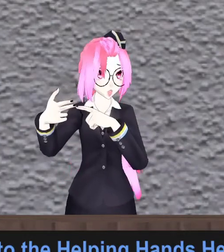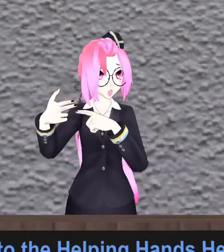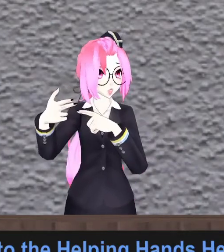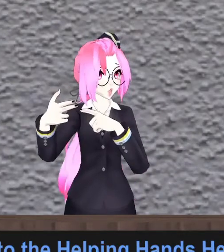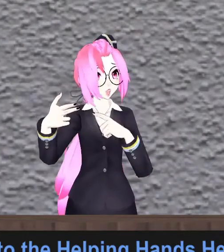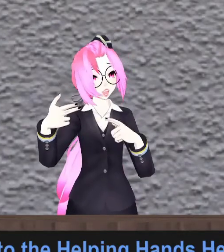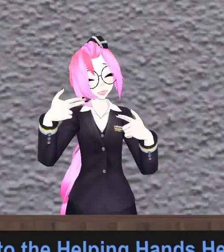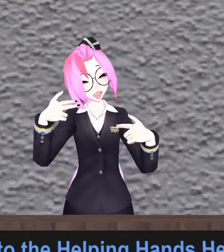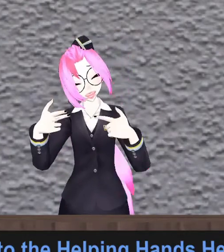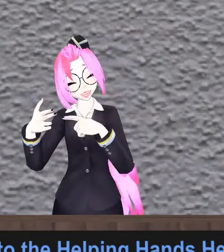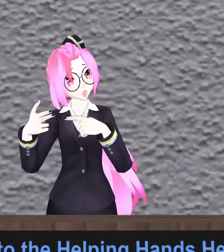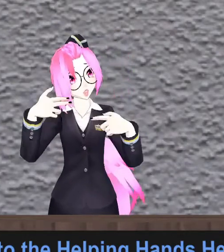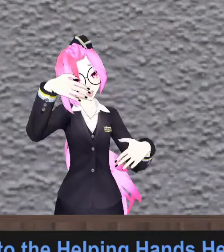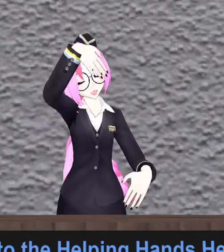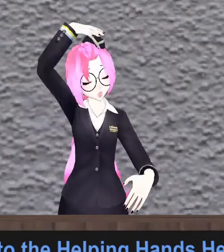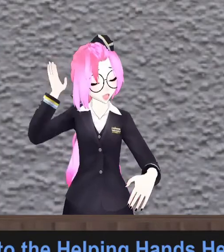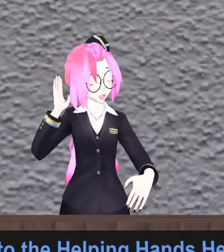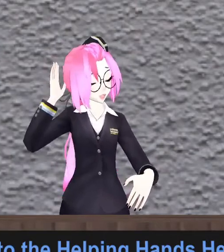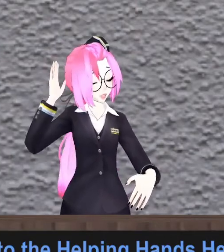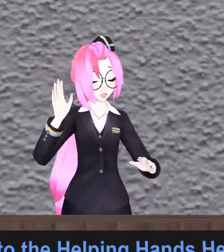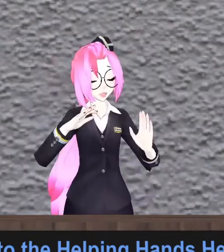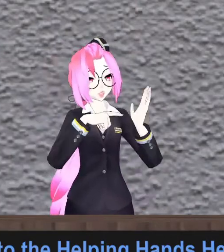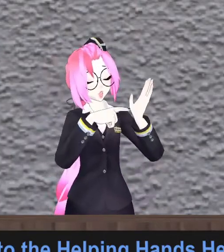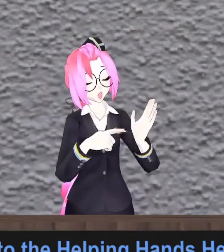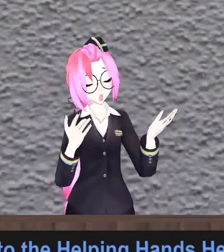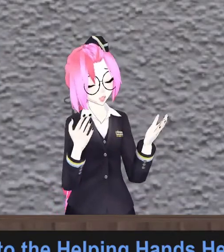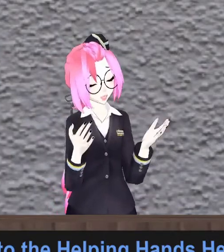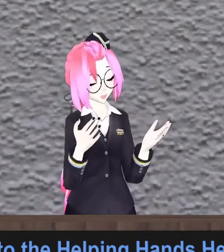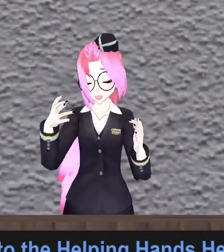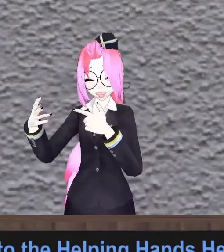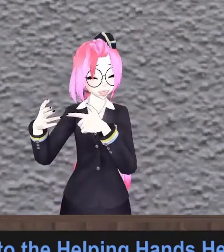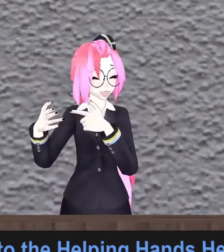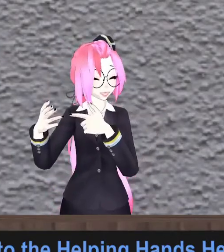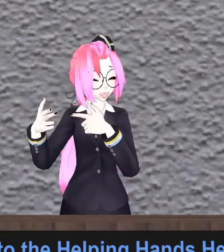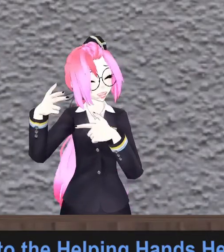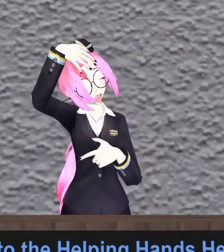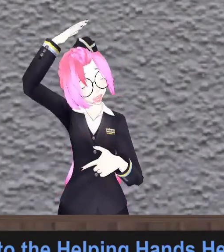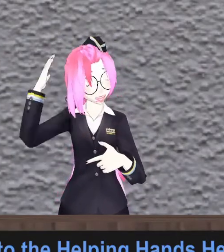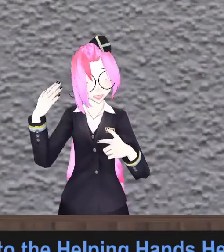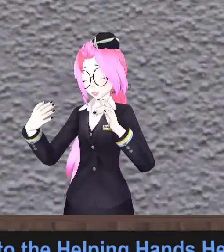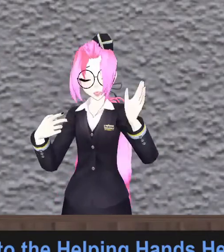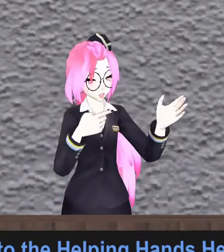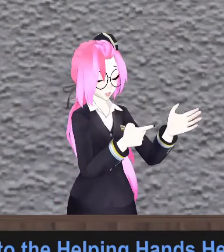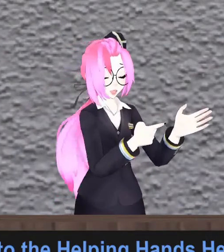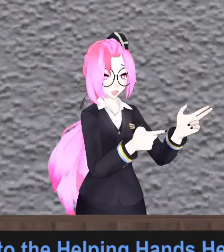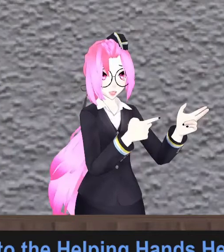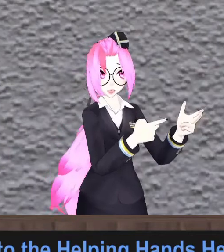going to show it's like, this animal is a lion. You're going to be showing what animal is it? That's a lion. And then you're going to point, and then here's